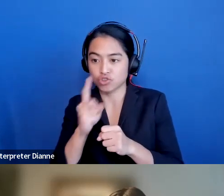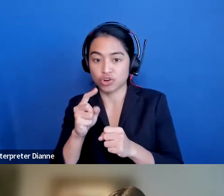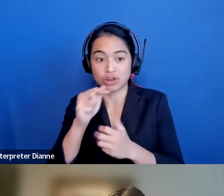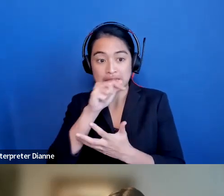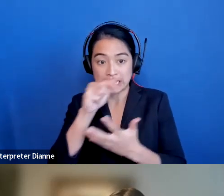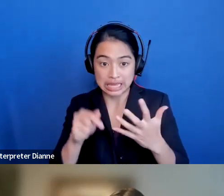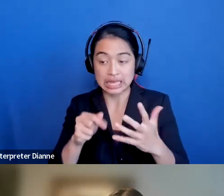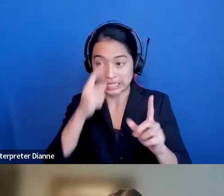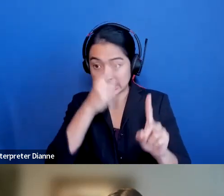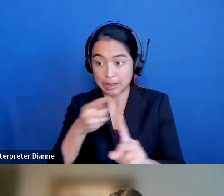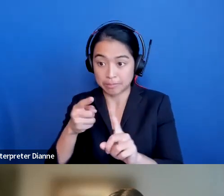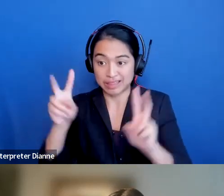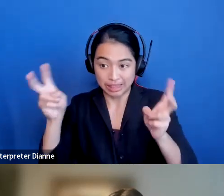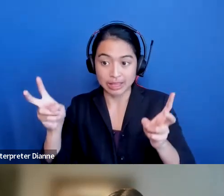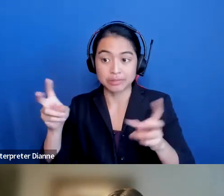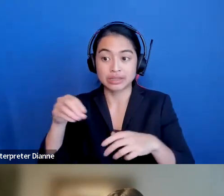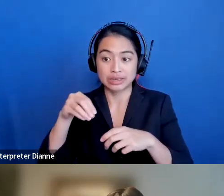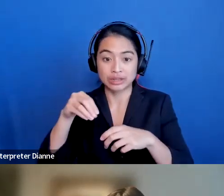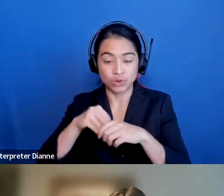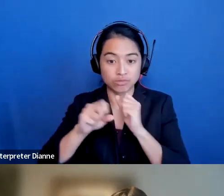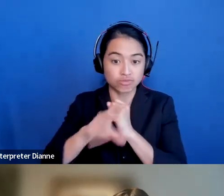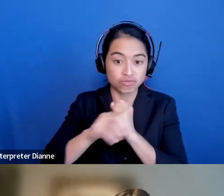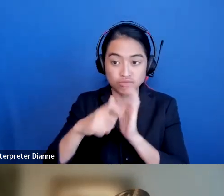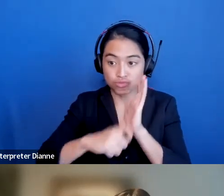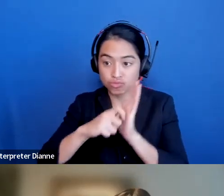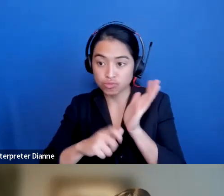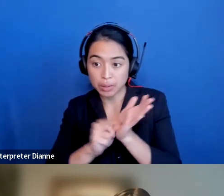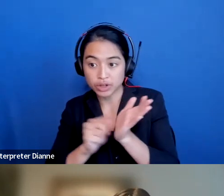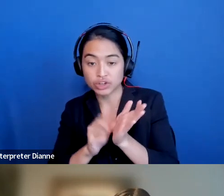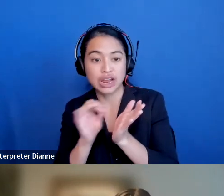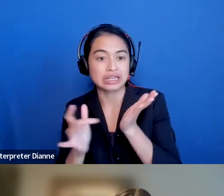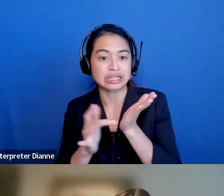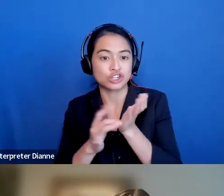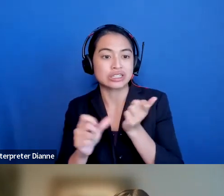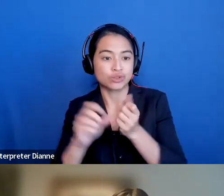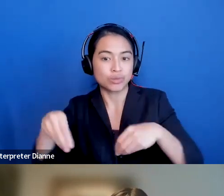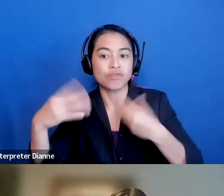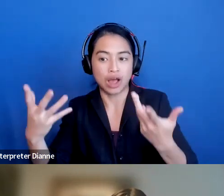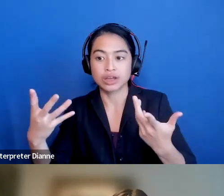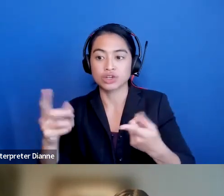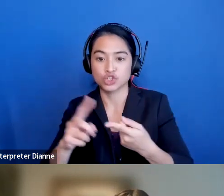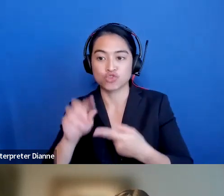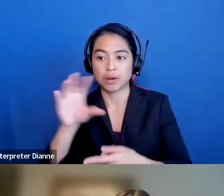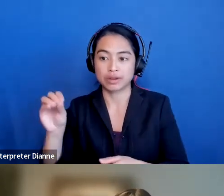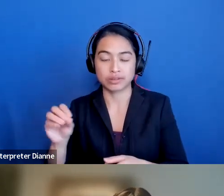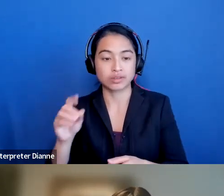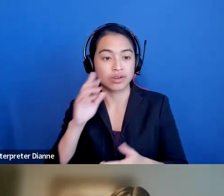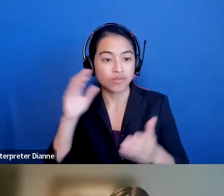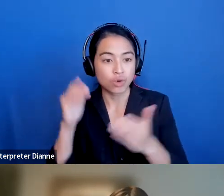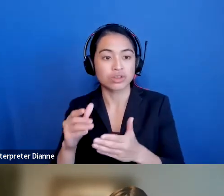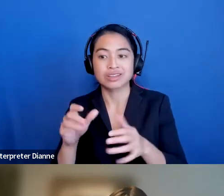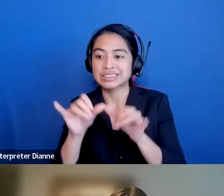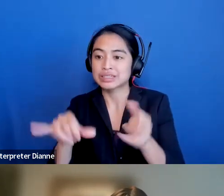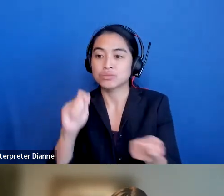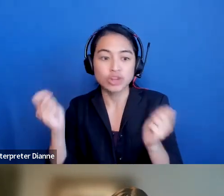themes are within the publications that we produce and the technical assistance that we provide to grantees. So we focus on systems change.